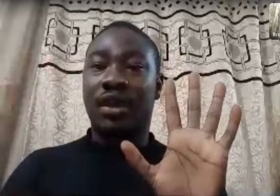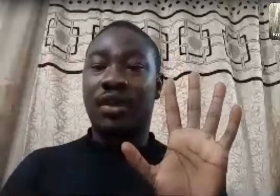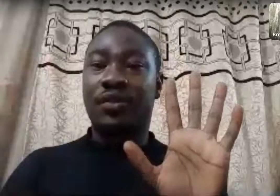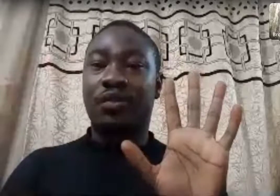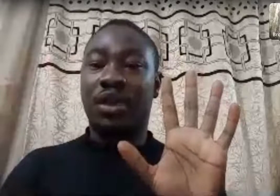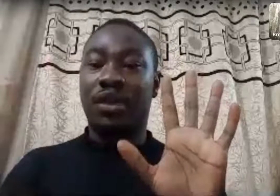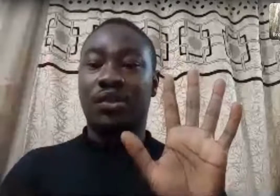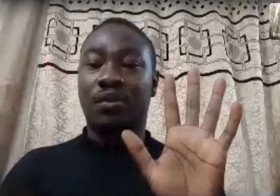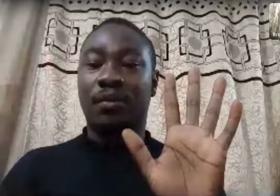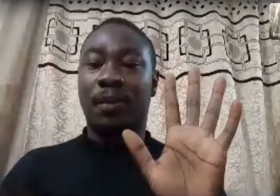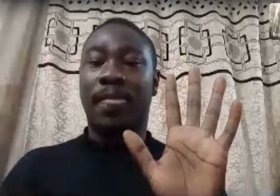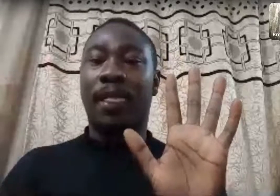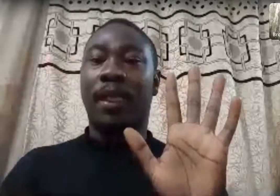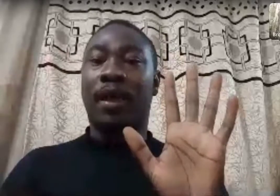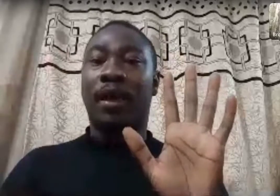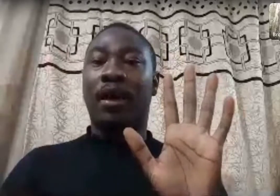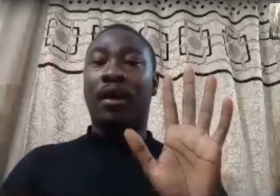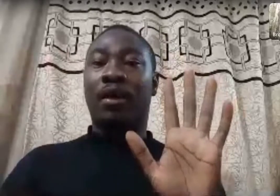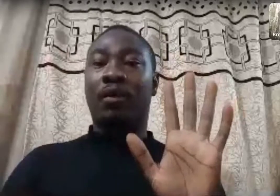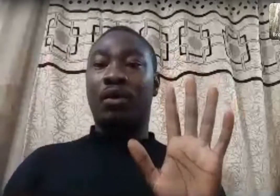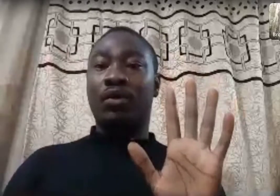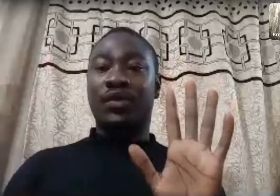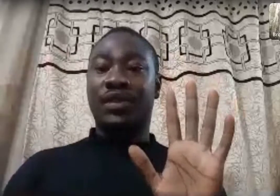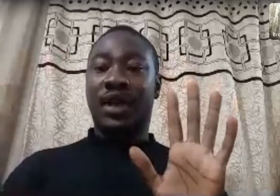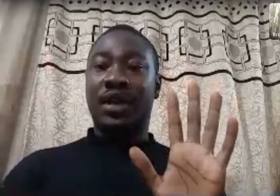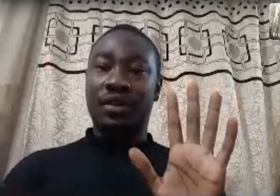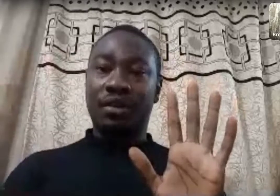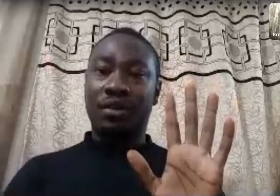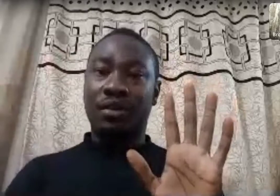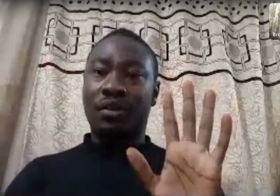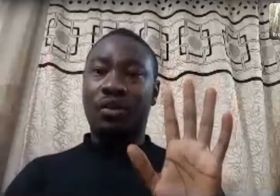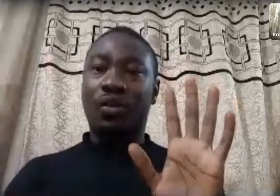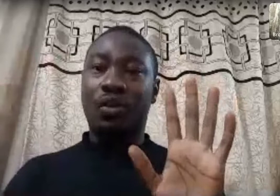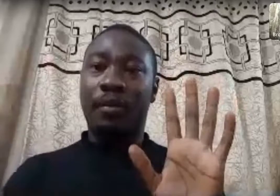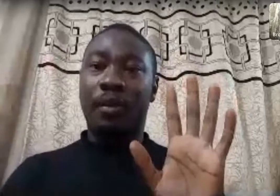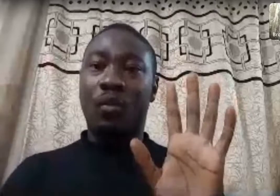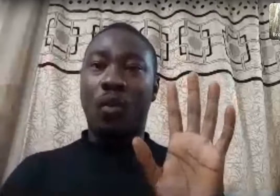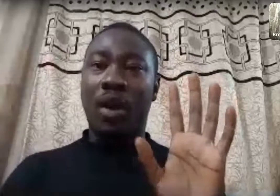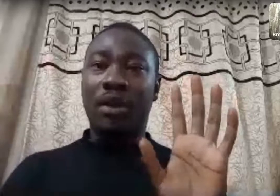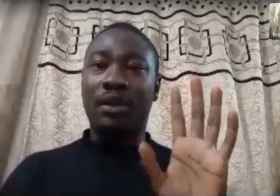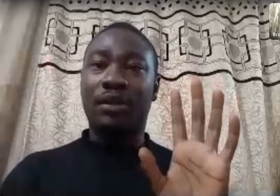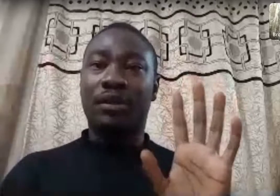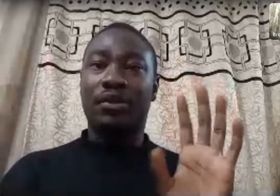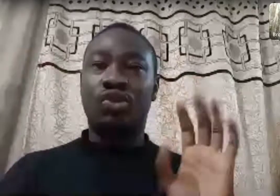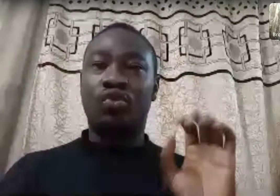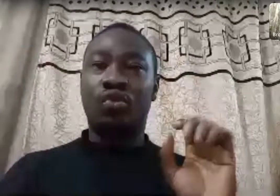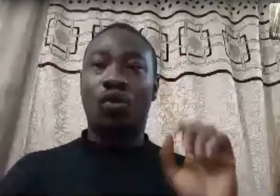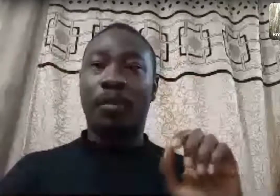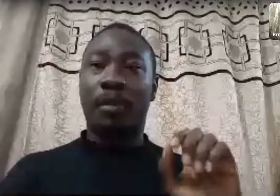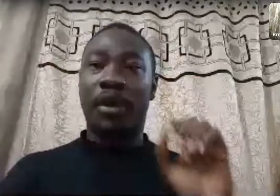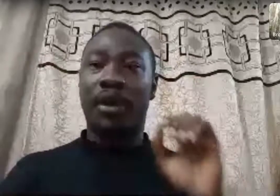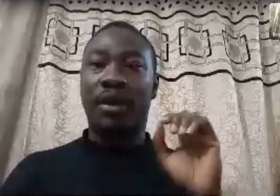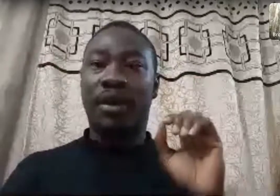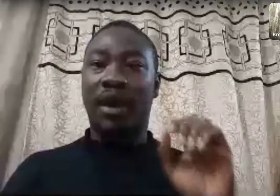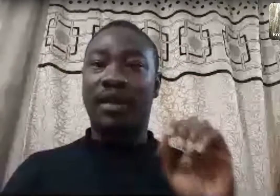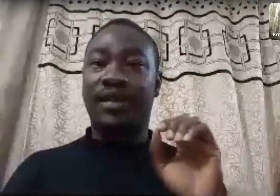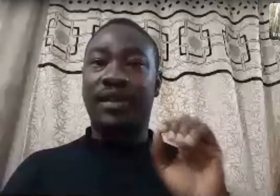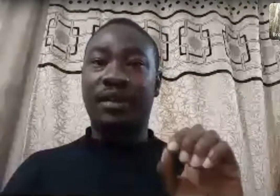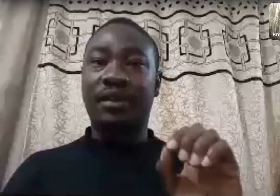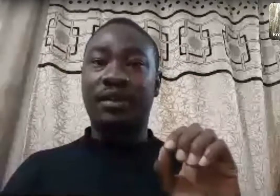need to. We're going to sign number 1 to number 19 just